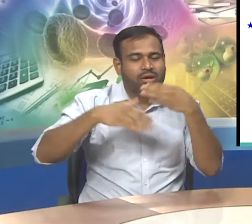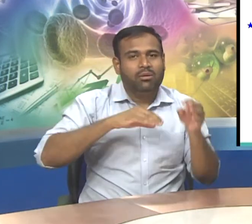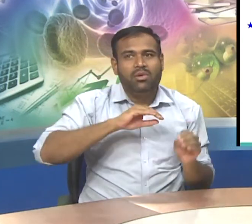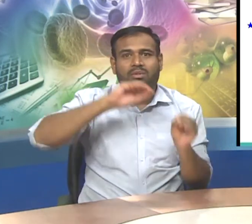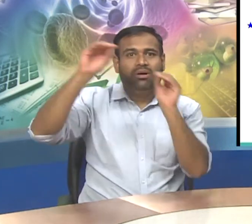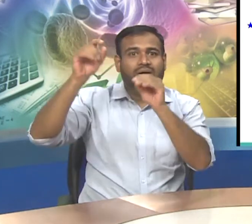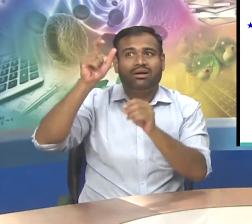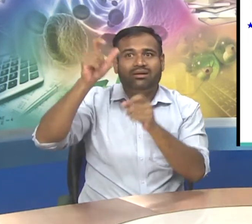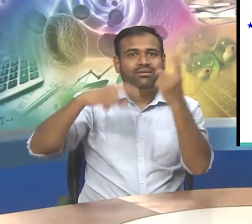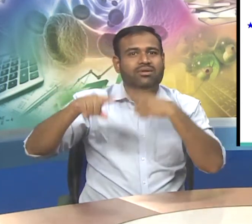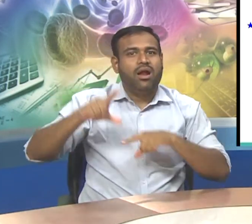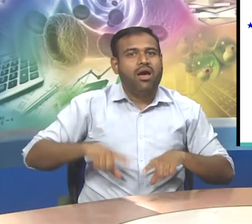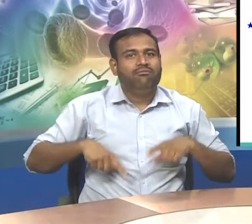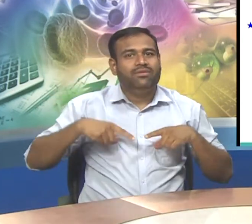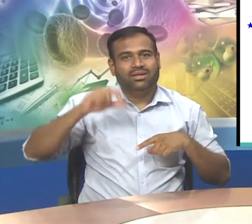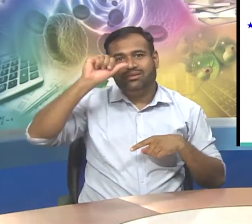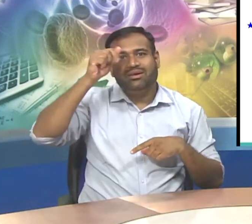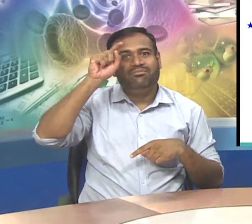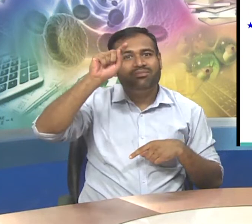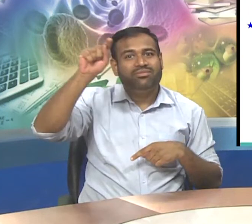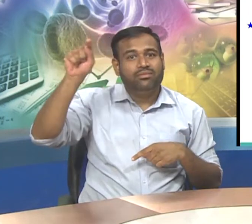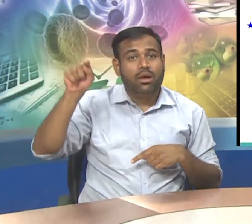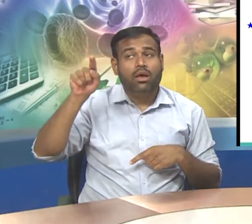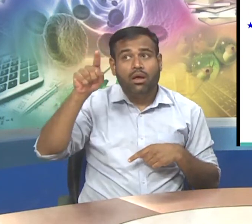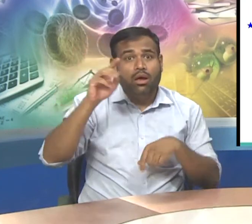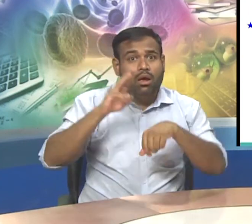community to the state legislative assembly.